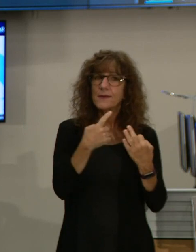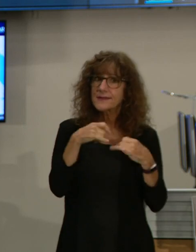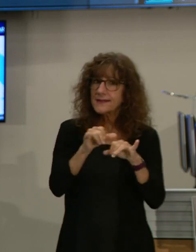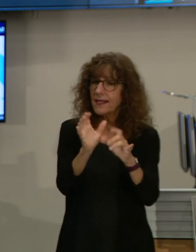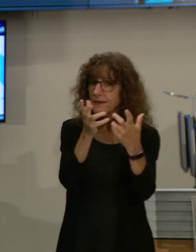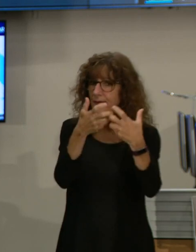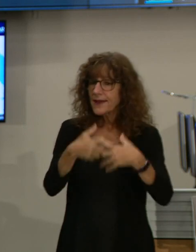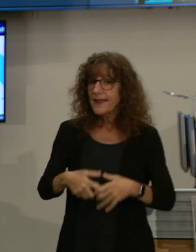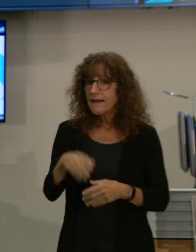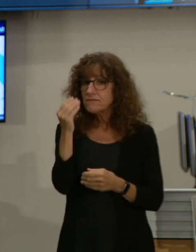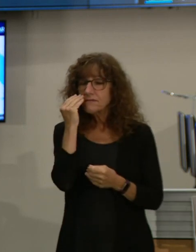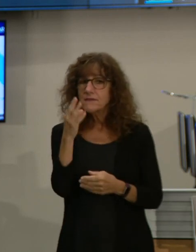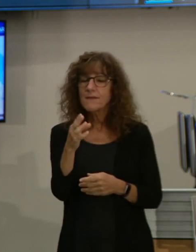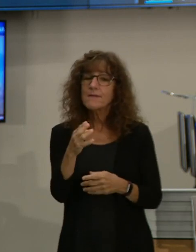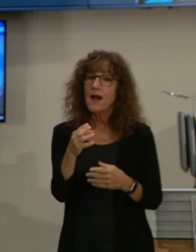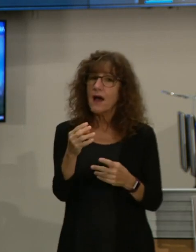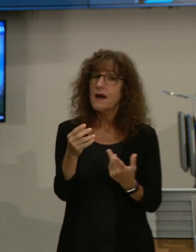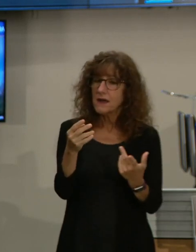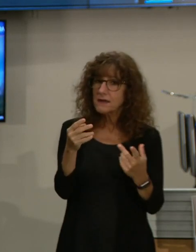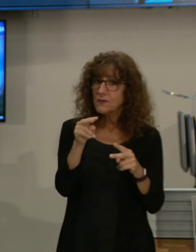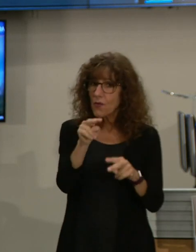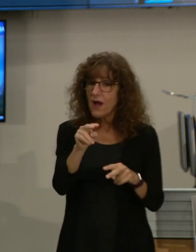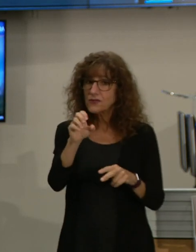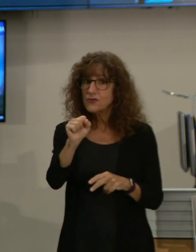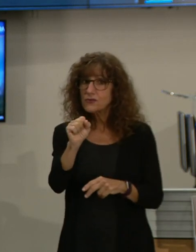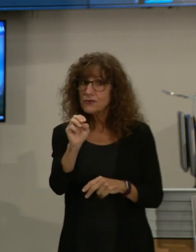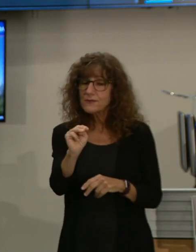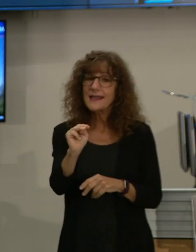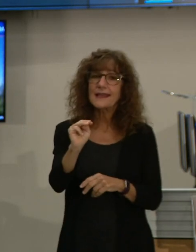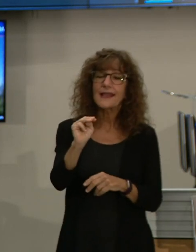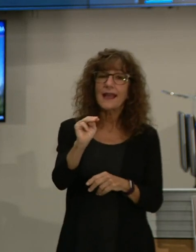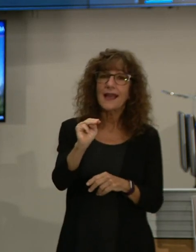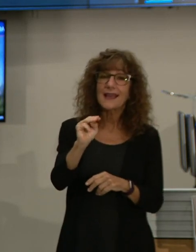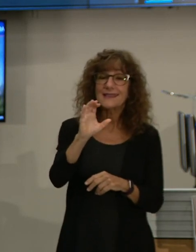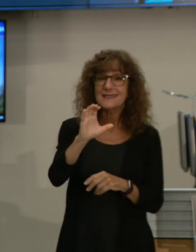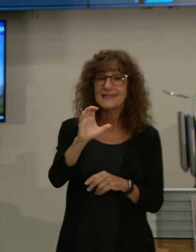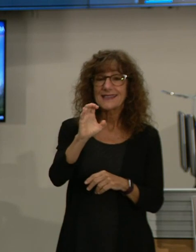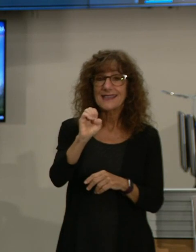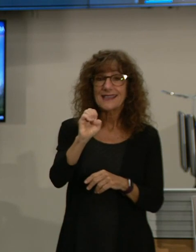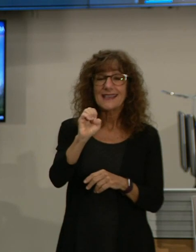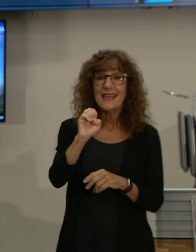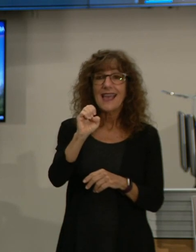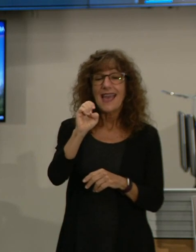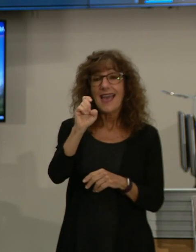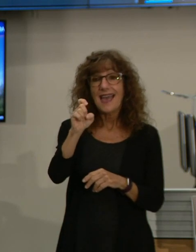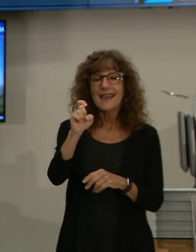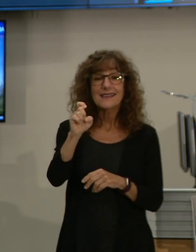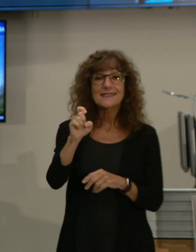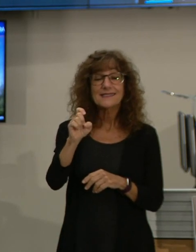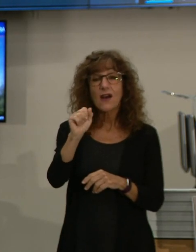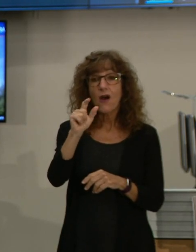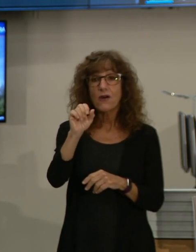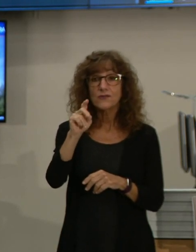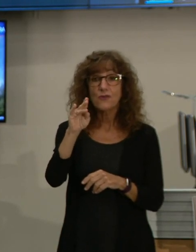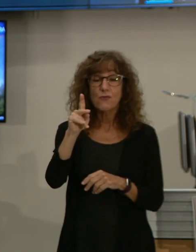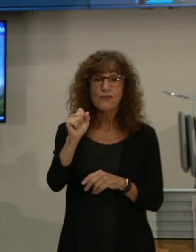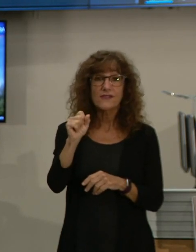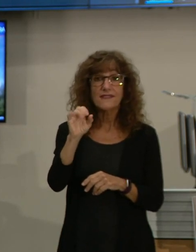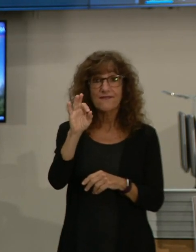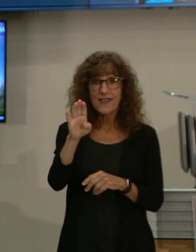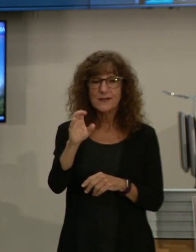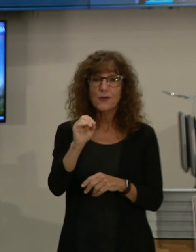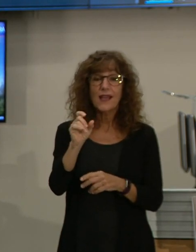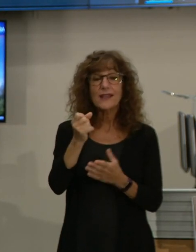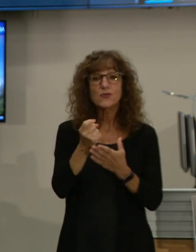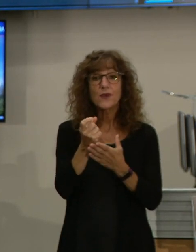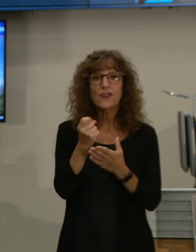out the details, but please stay tuned to our social media pages at CEX Alsobrooks on Facebook and Twitter, as well as our